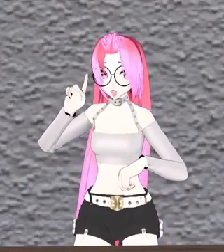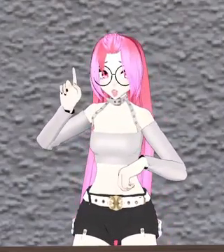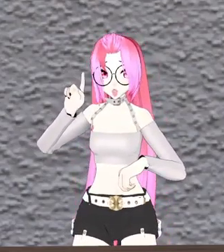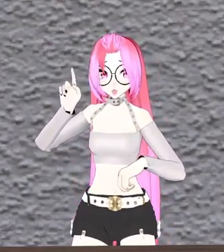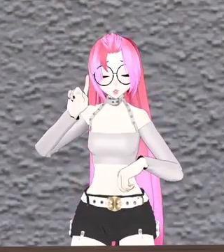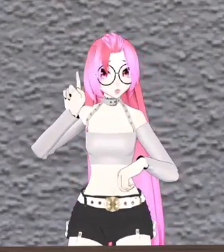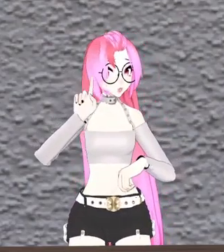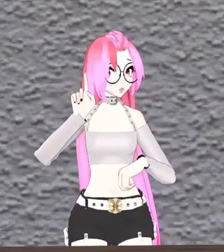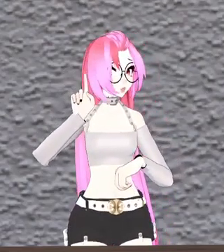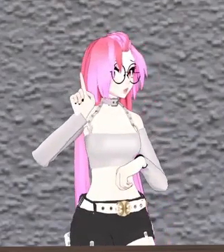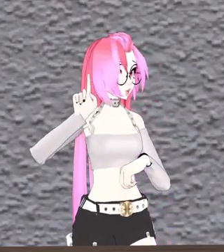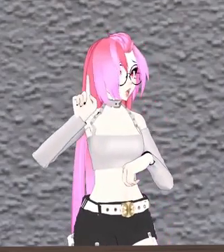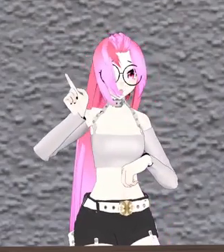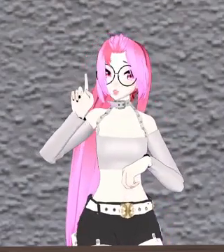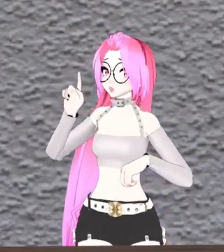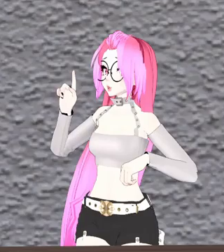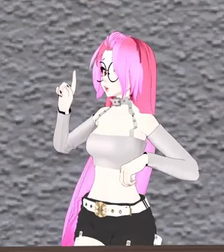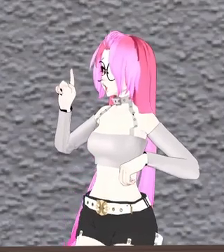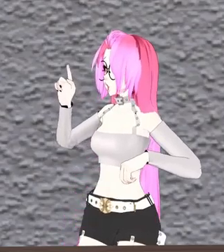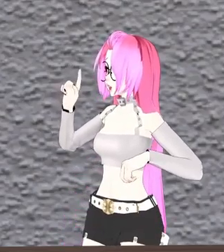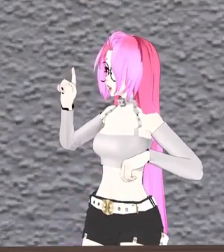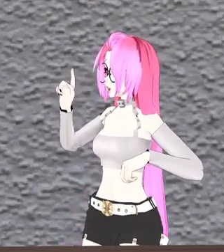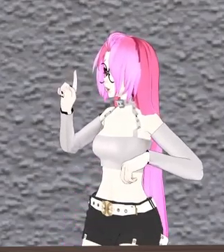to you. Huh? Where?